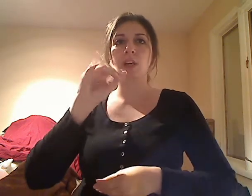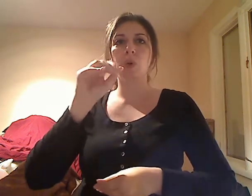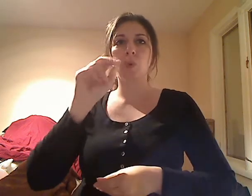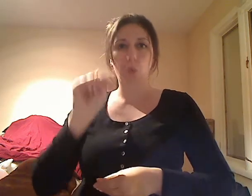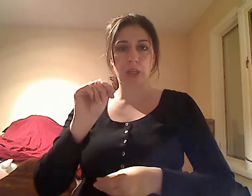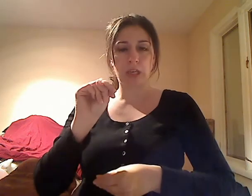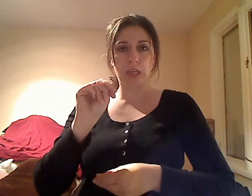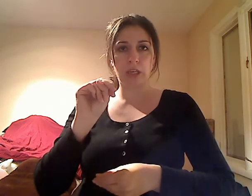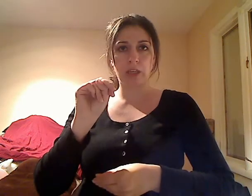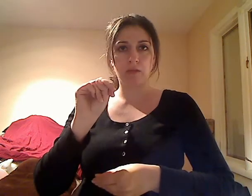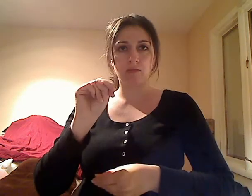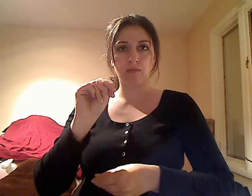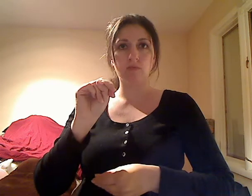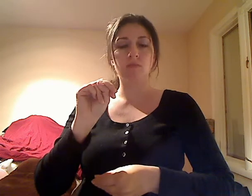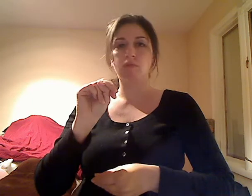Again, all they had to add was I-O-N.